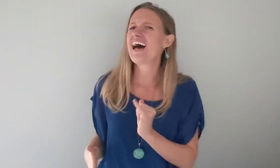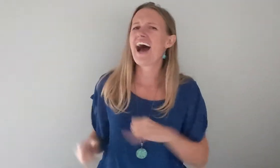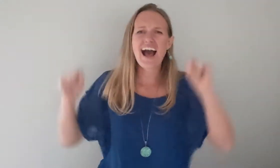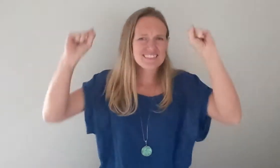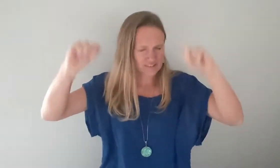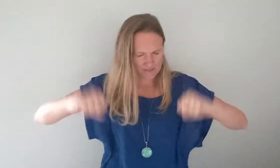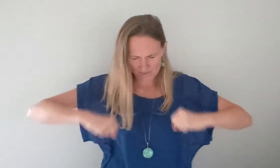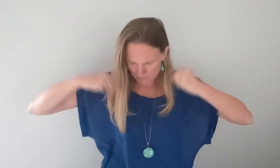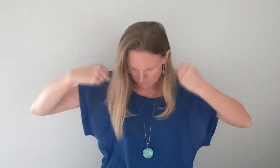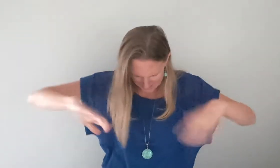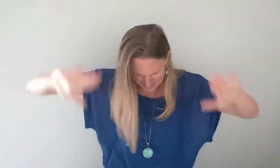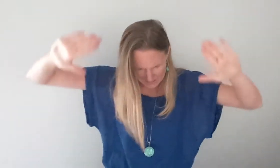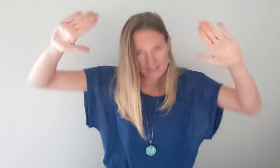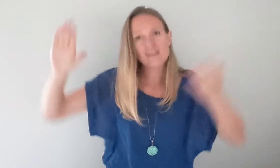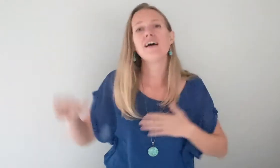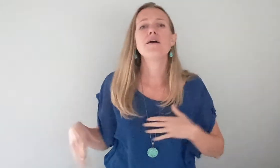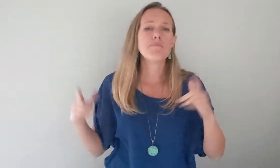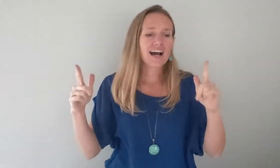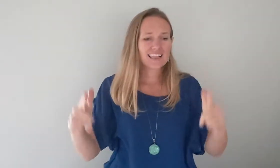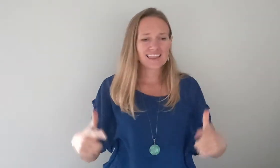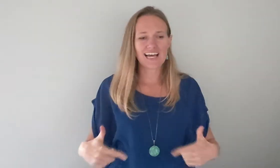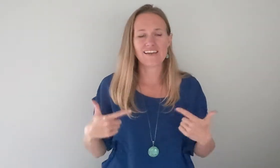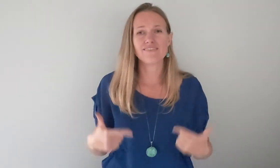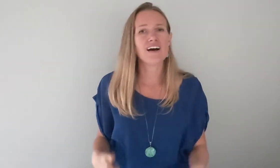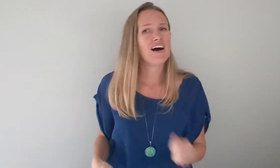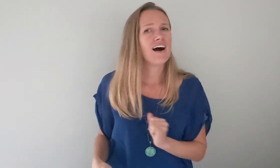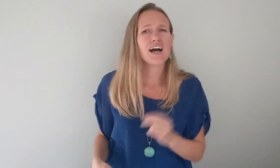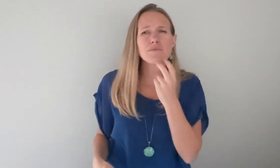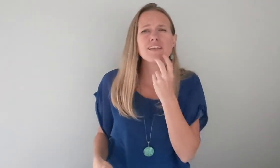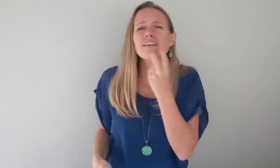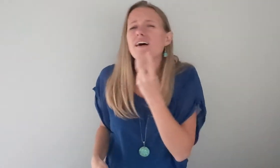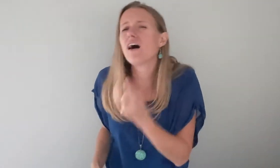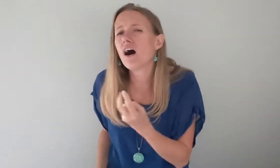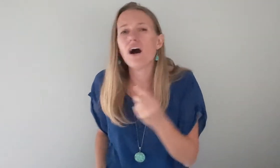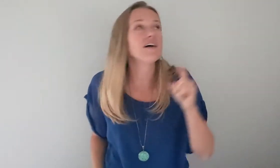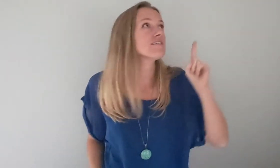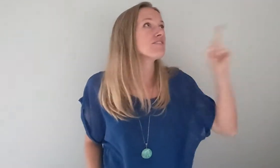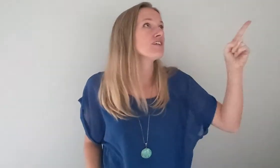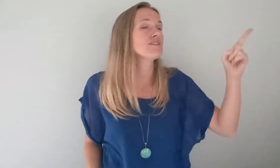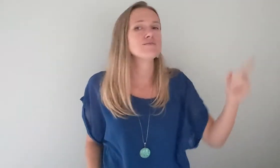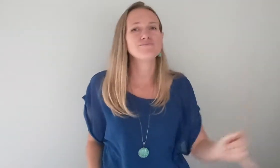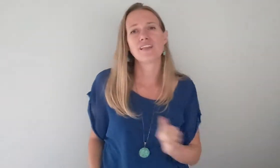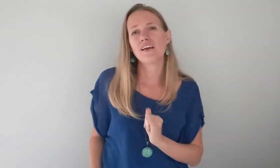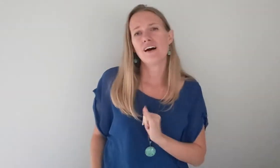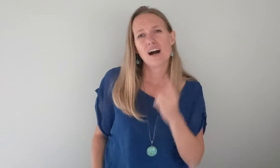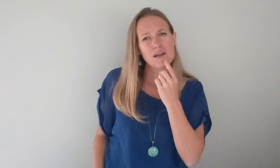I surrender my life. I'm in awe of you. I'm